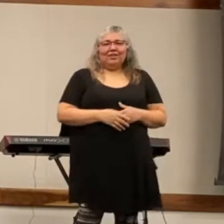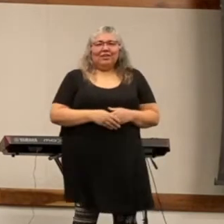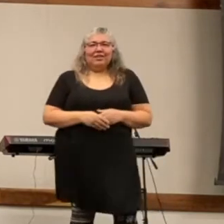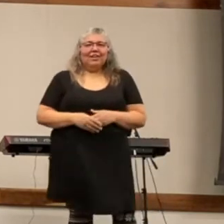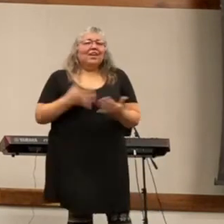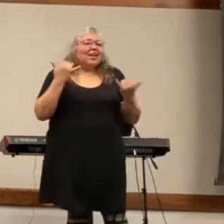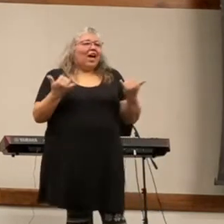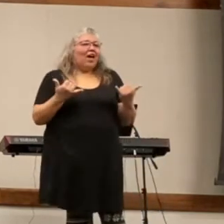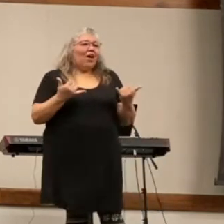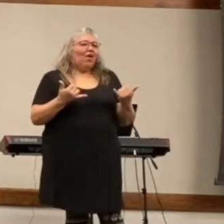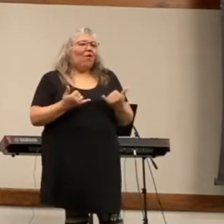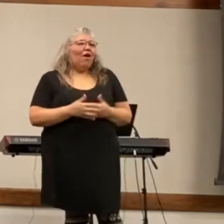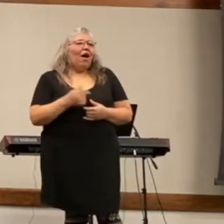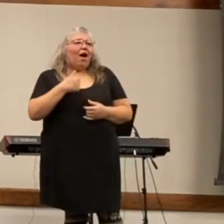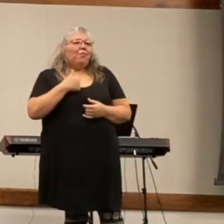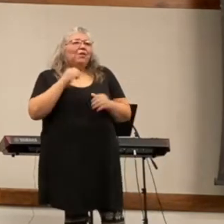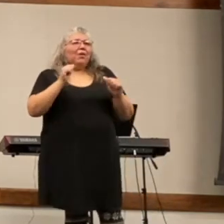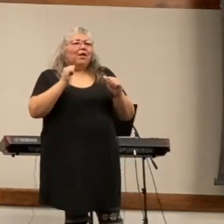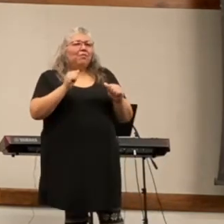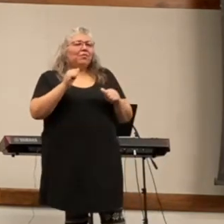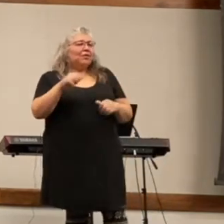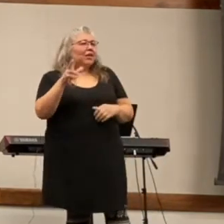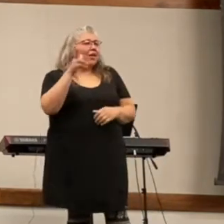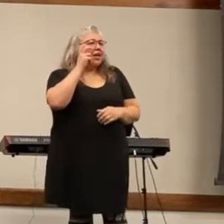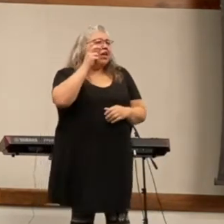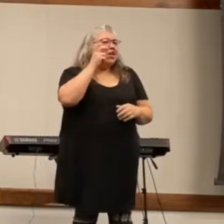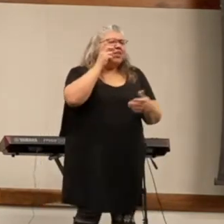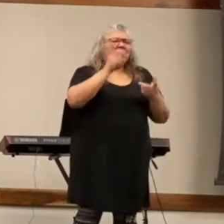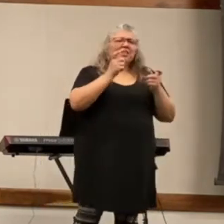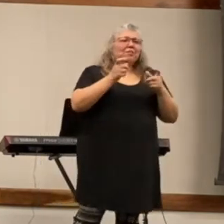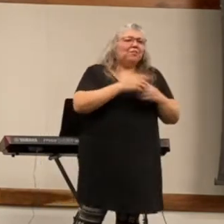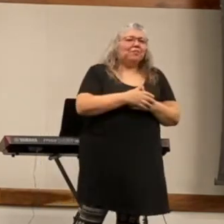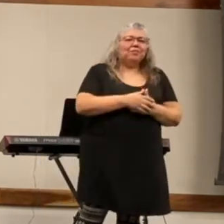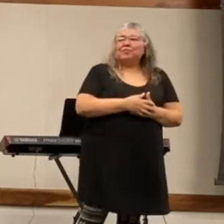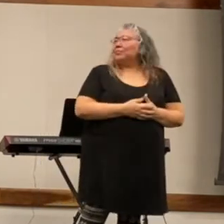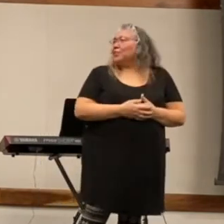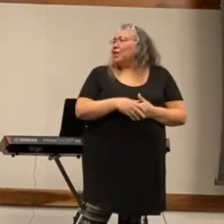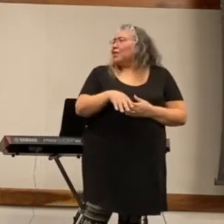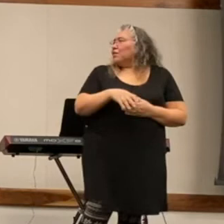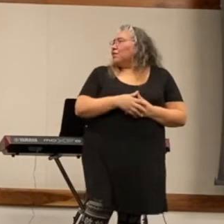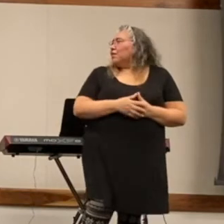good. I'm going to be able to hear the ref speak, Lord. It's going to be so good.